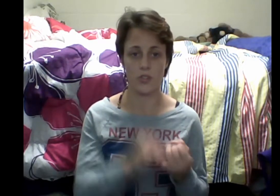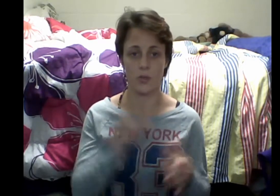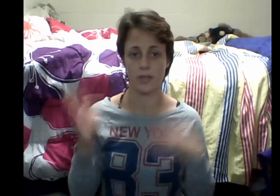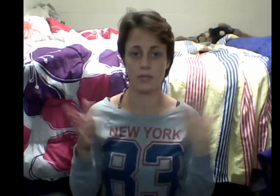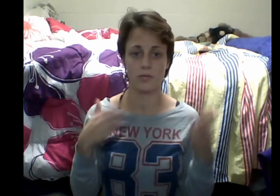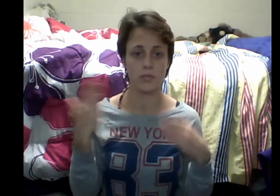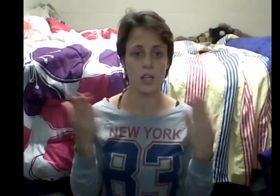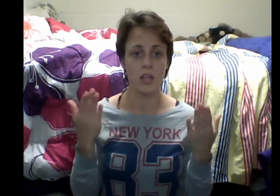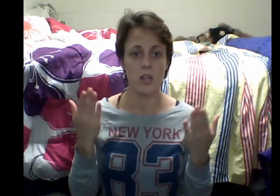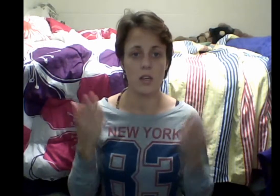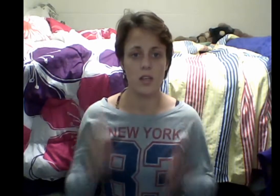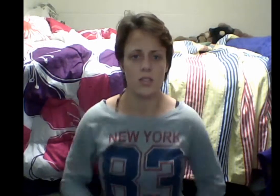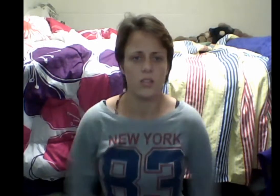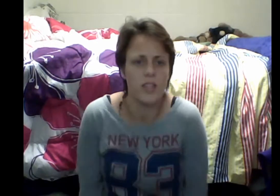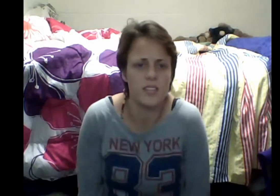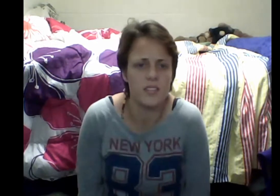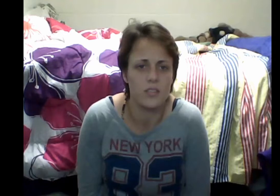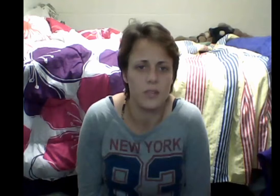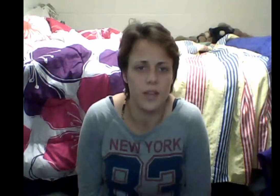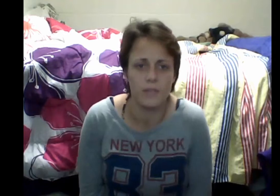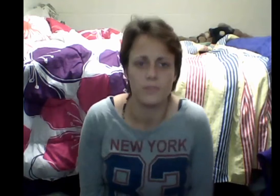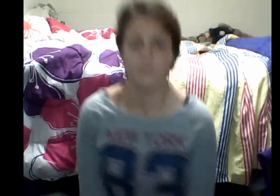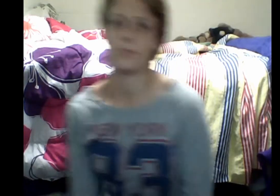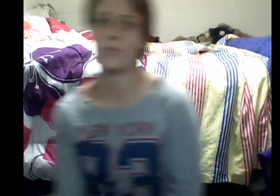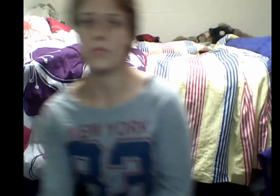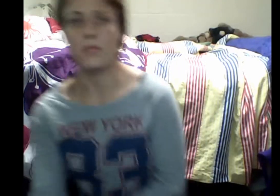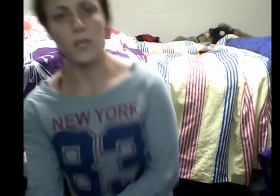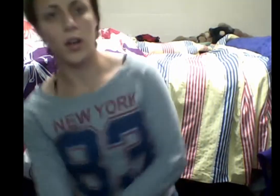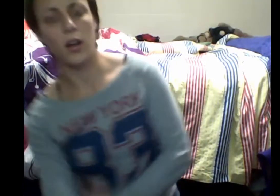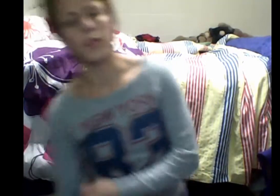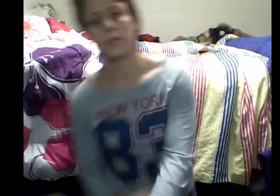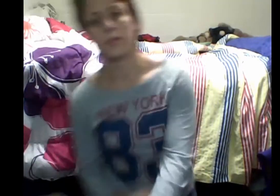joy. So let's do that. Yeah.